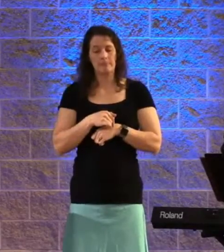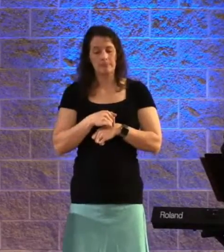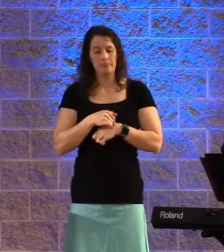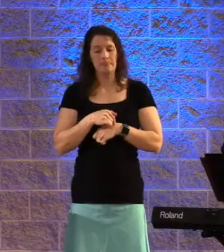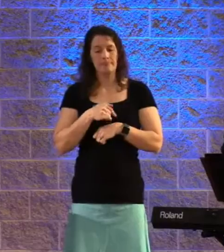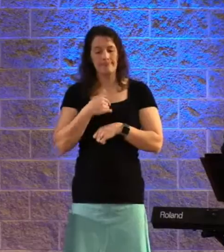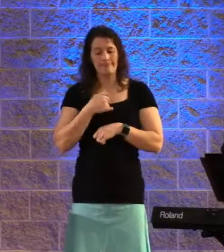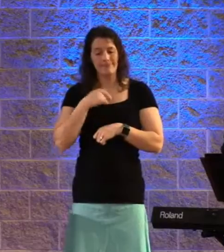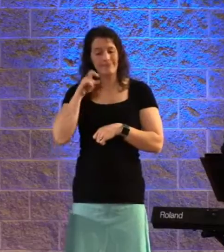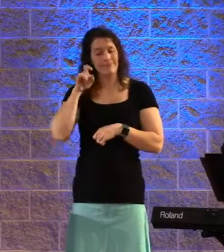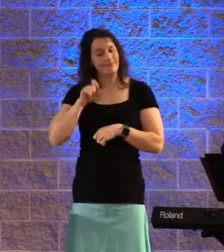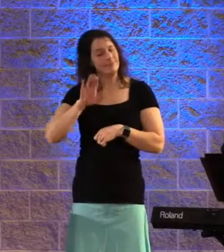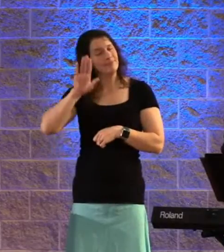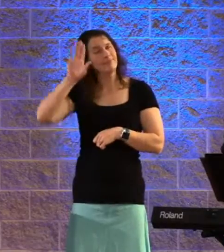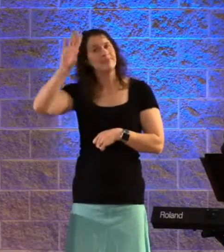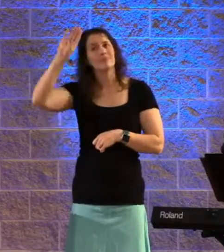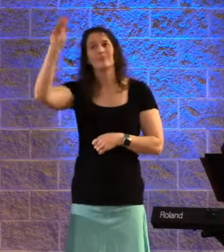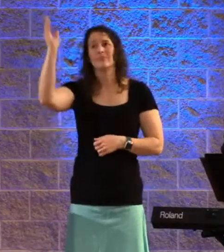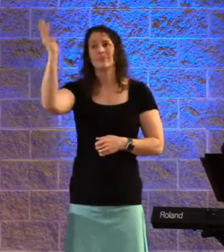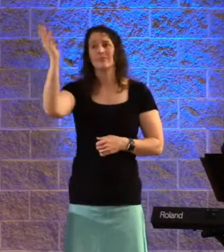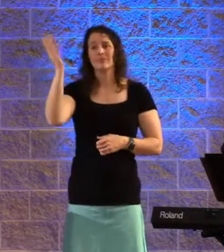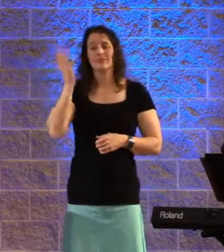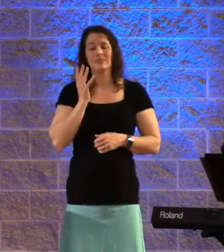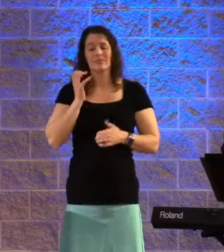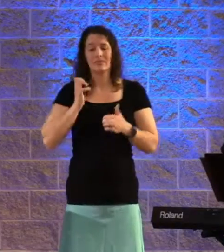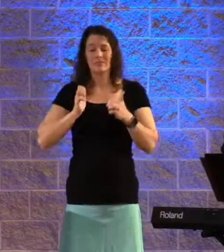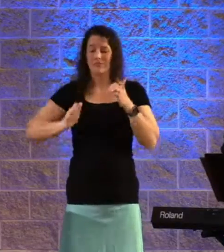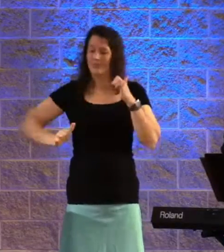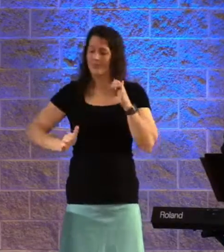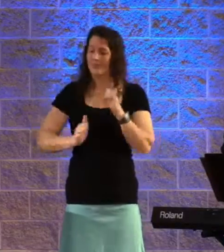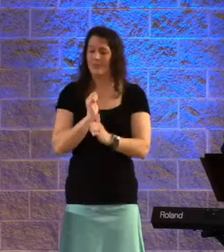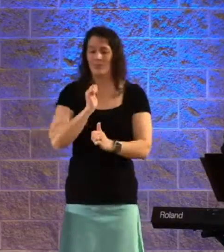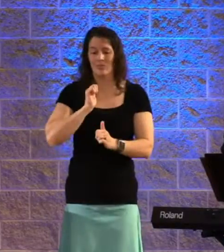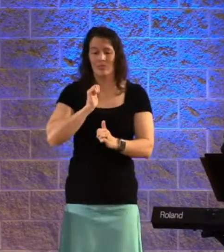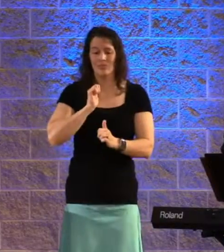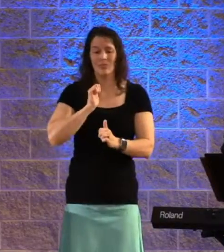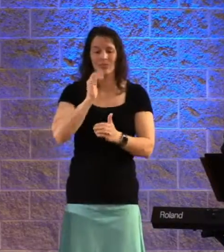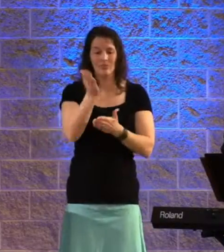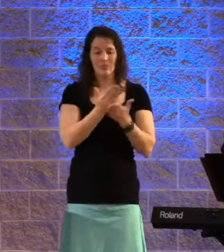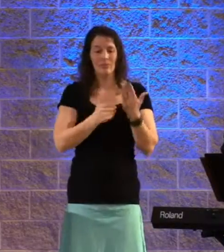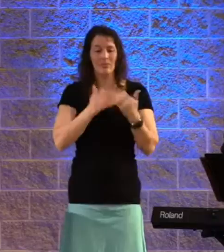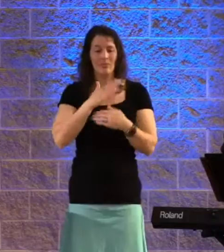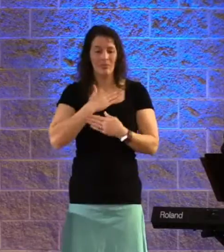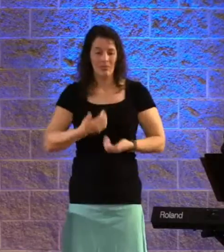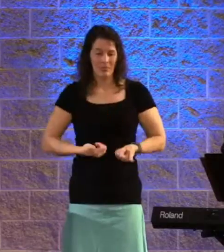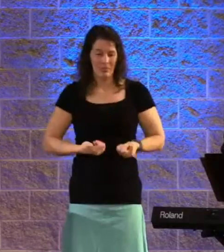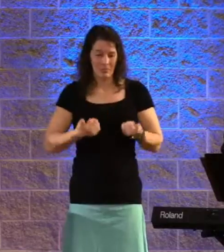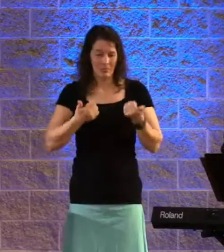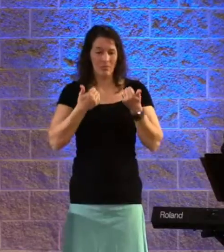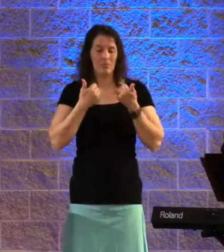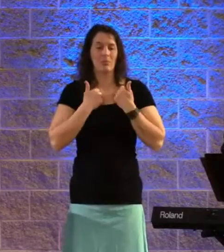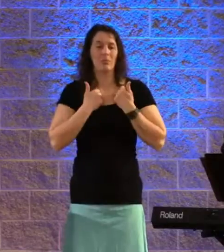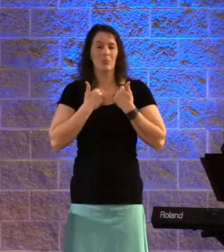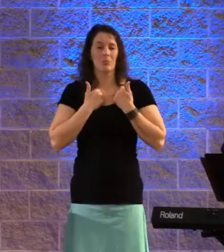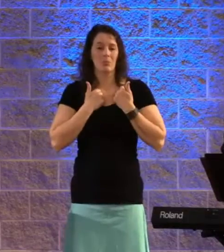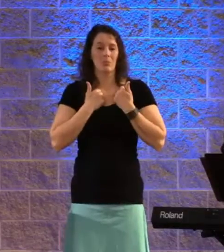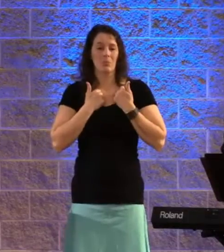I have needed your grace in every aspect of my life.